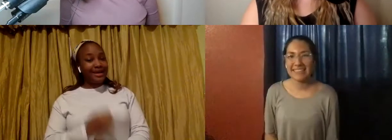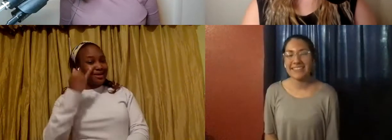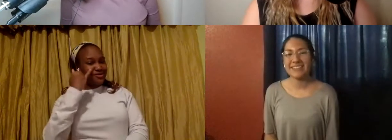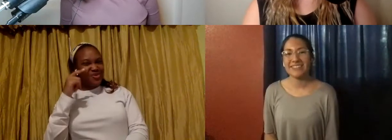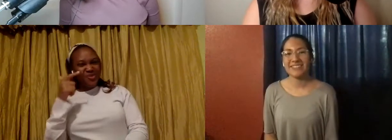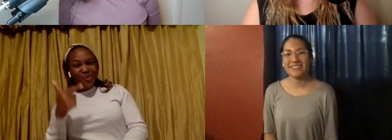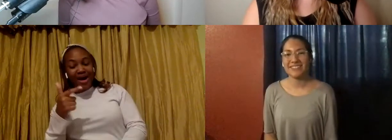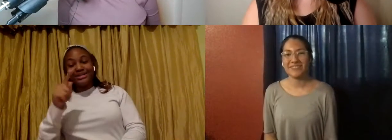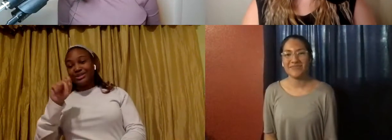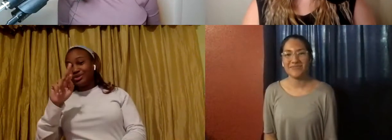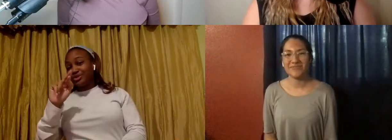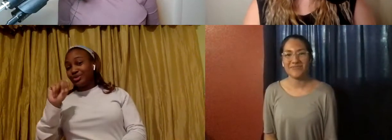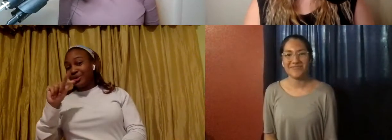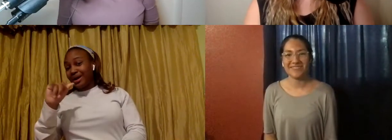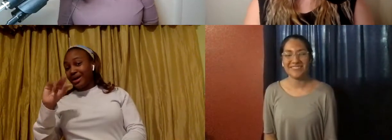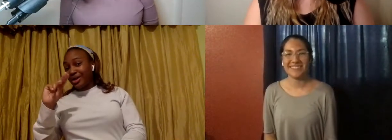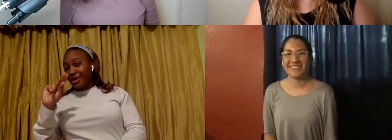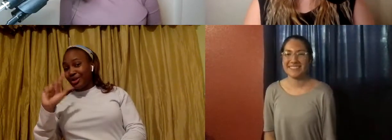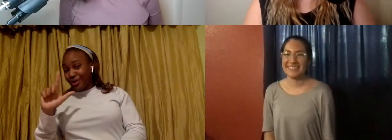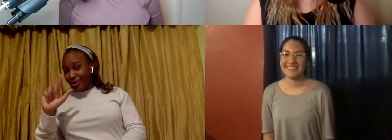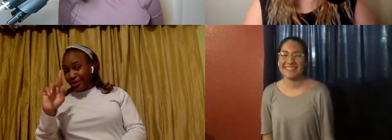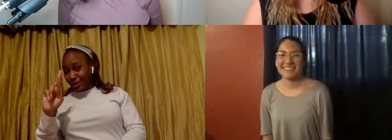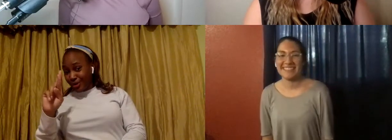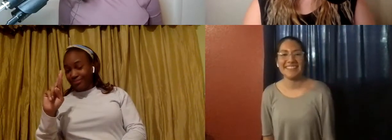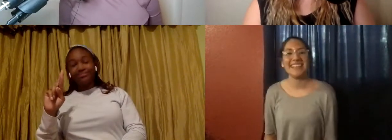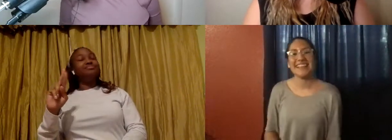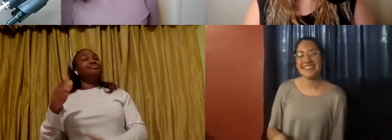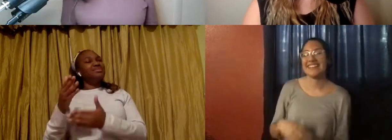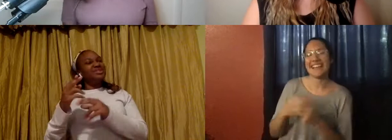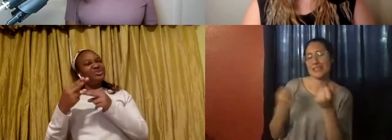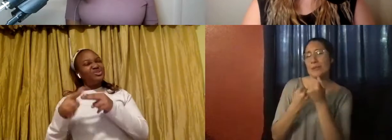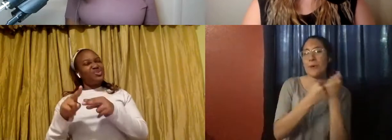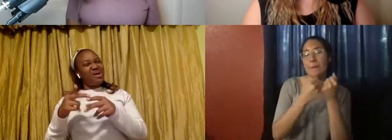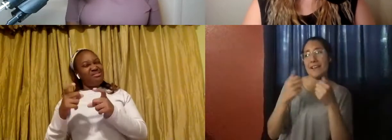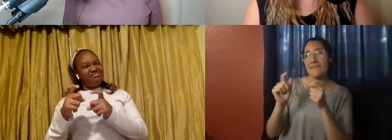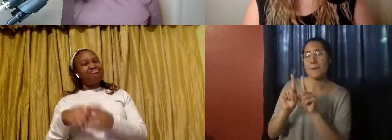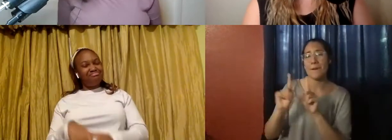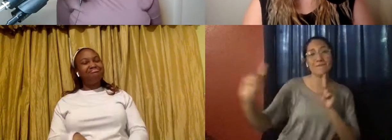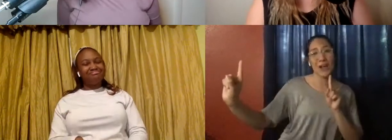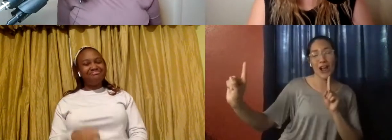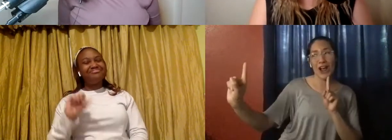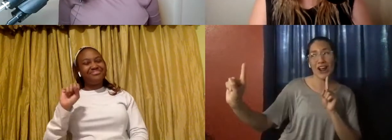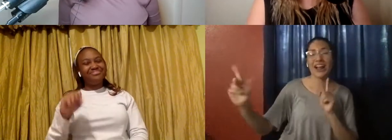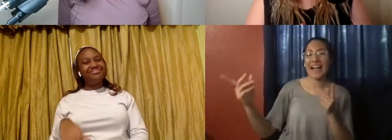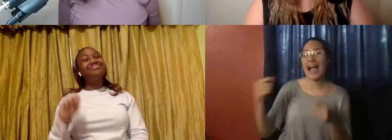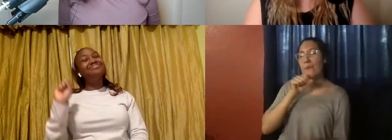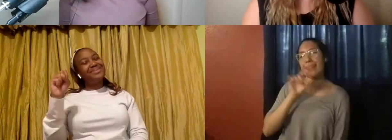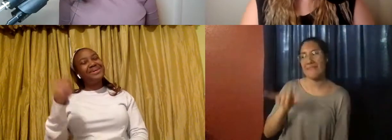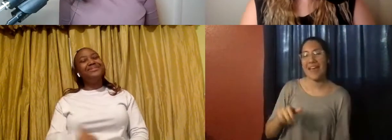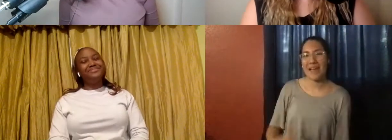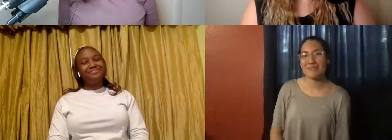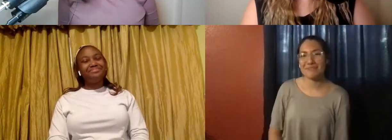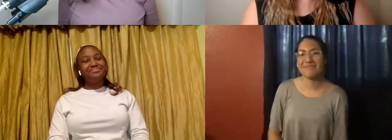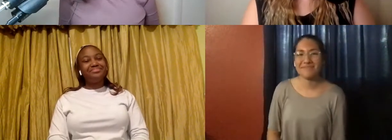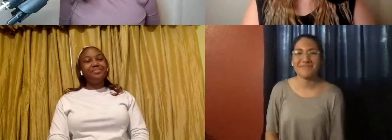the trailer, that'd be great. Support me from afar. I would really, really love that. Yeah. Yeah. Sign up for